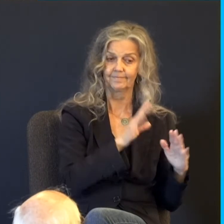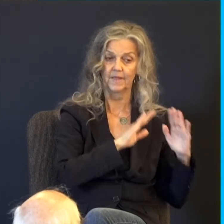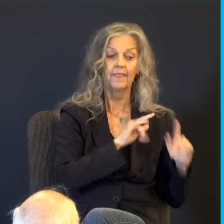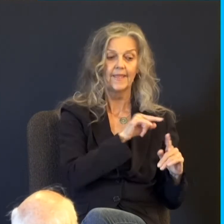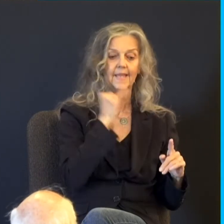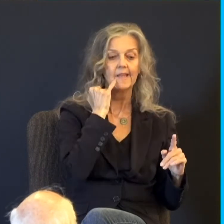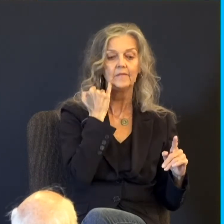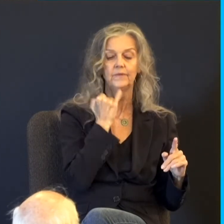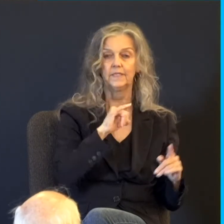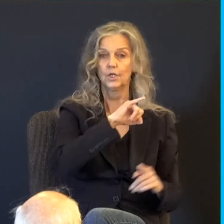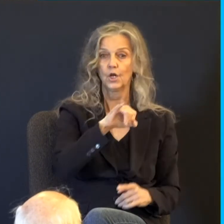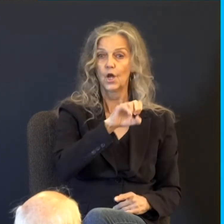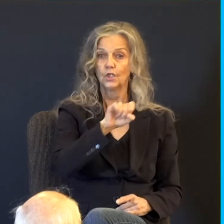Why?